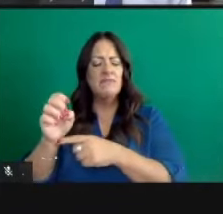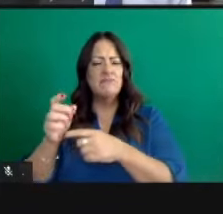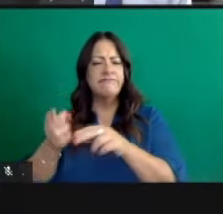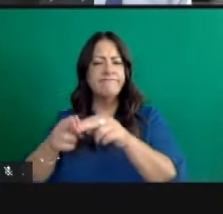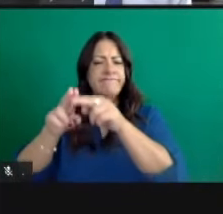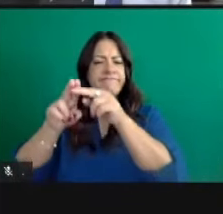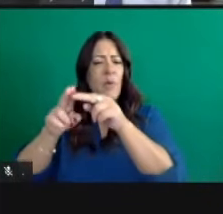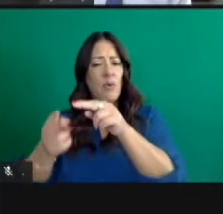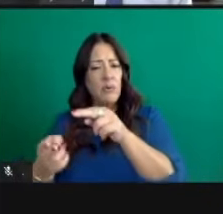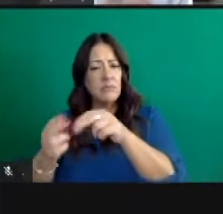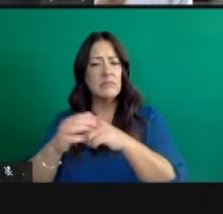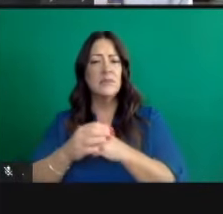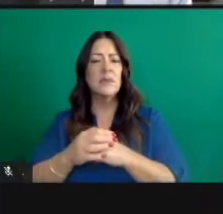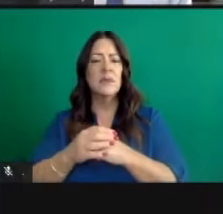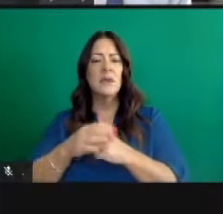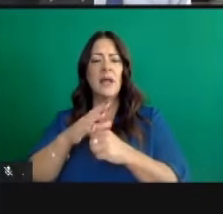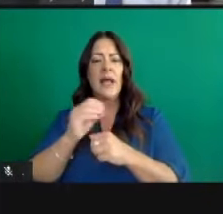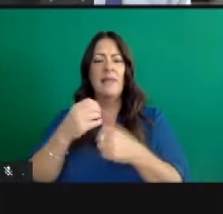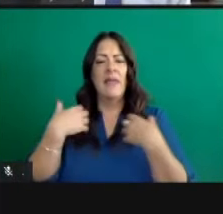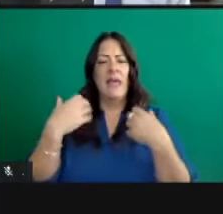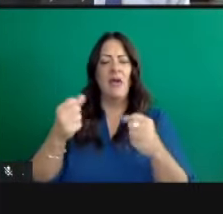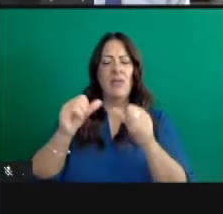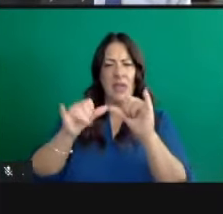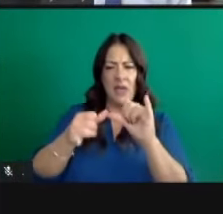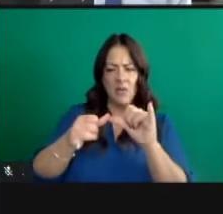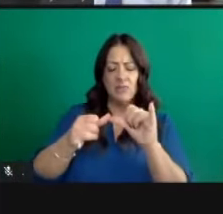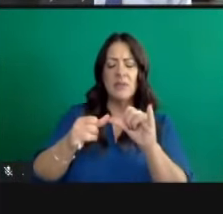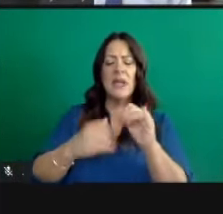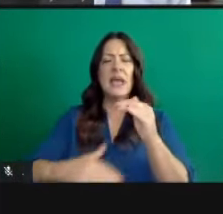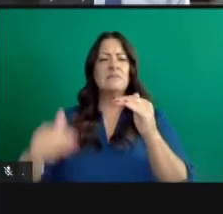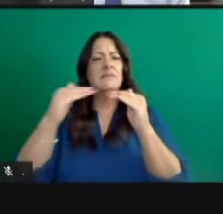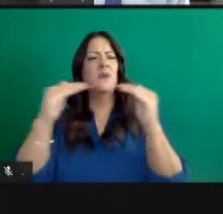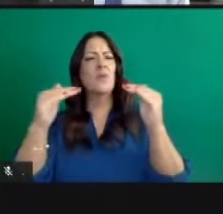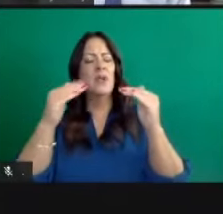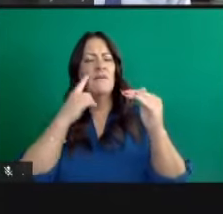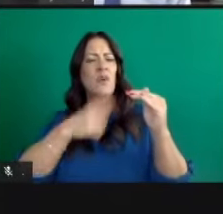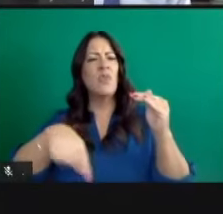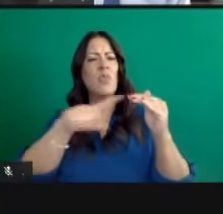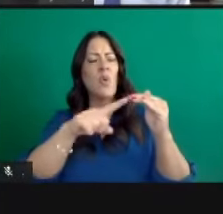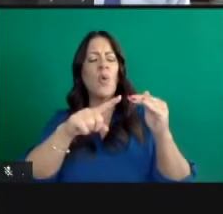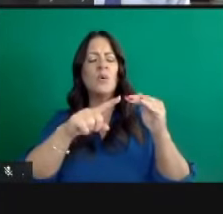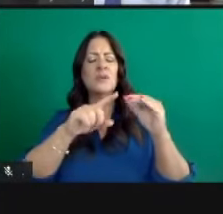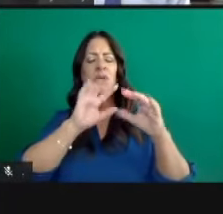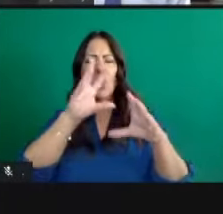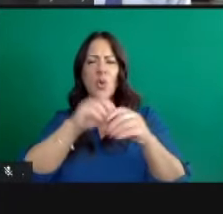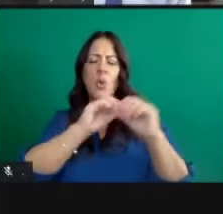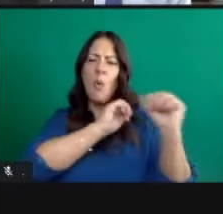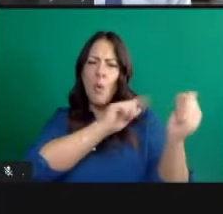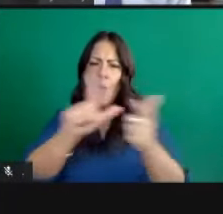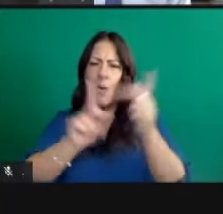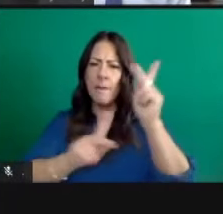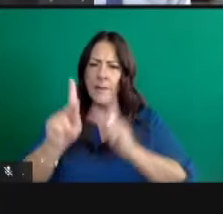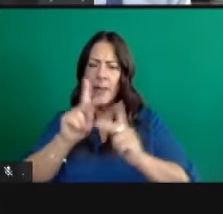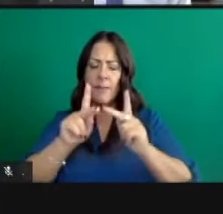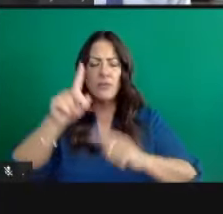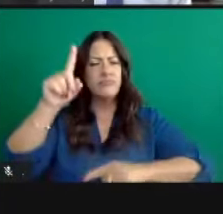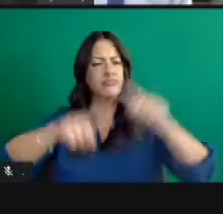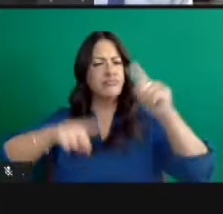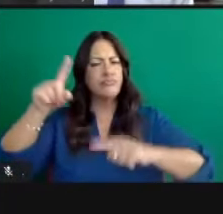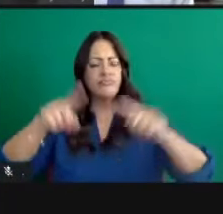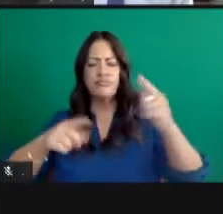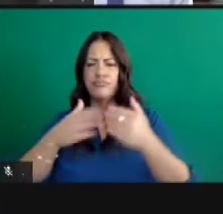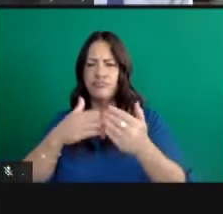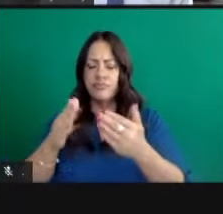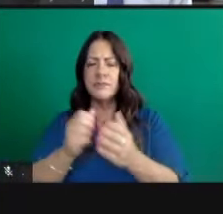the health equity metric, we had lots of questions from Californians, including our own public health partners, asking